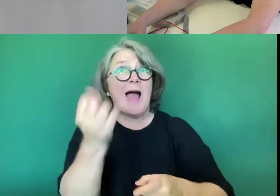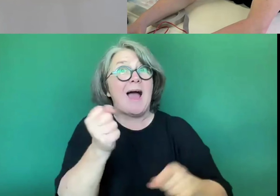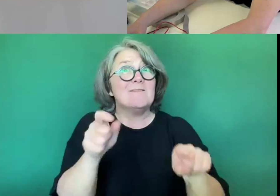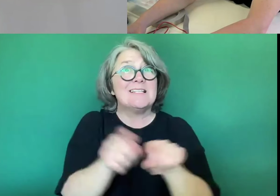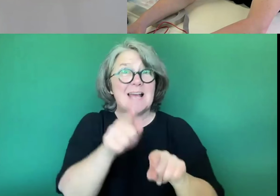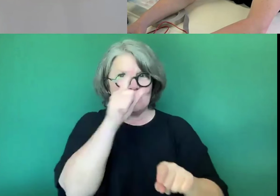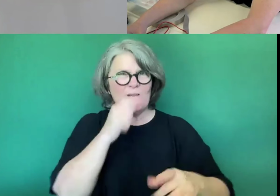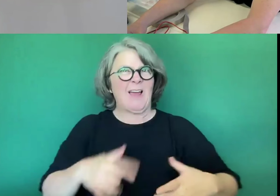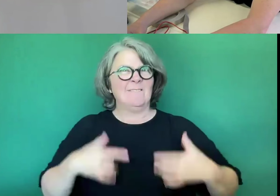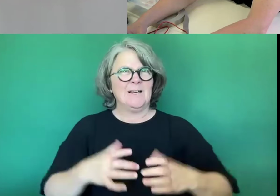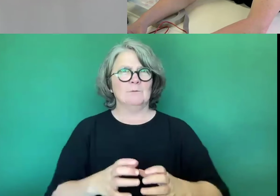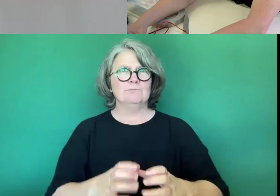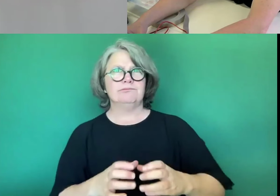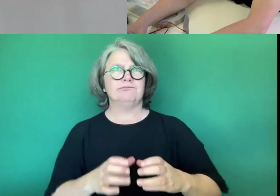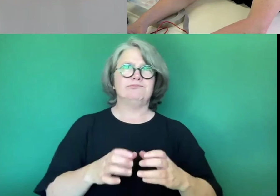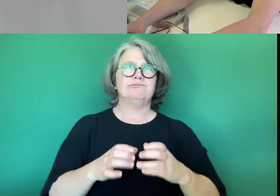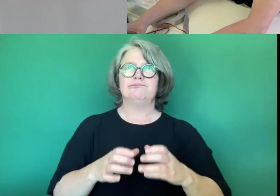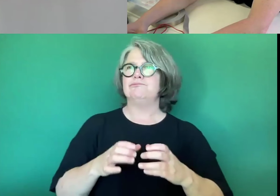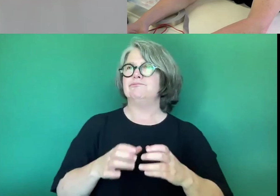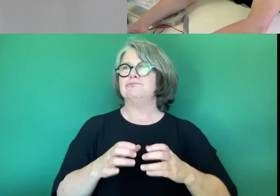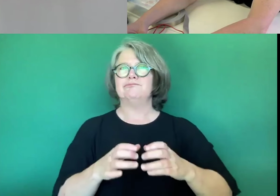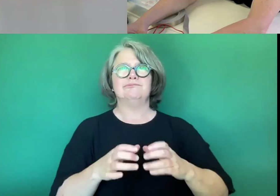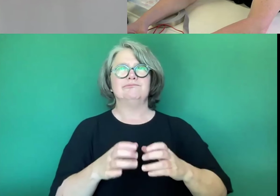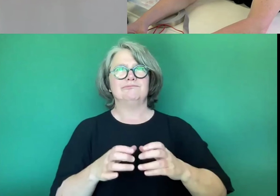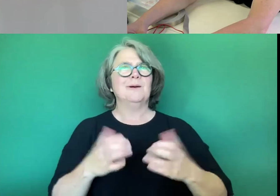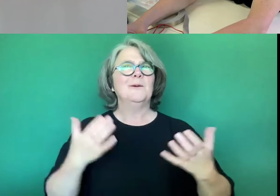can feel that the vibration motors are very cool.